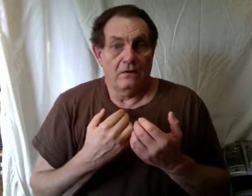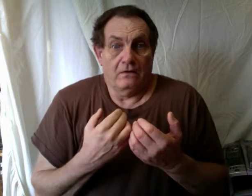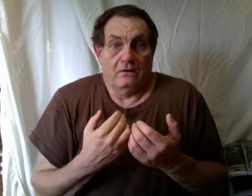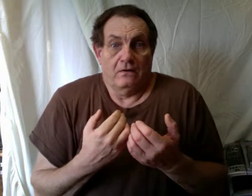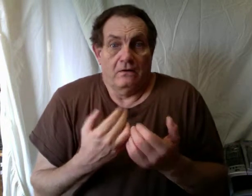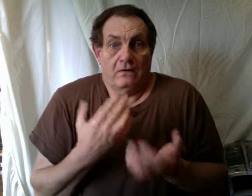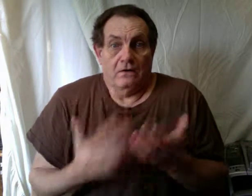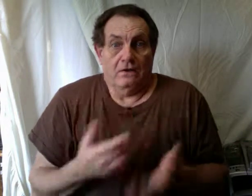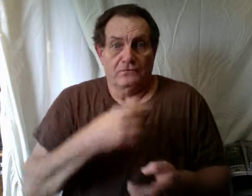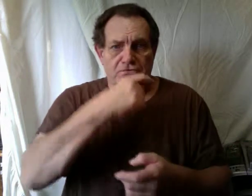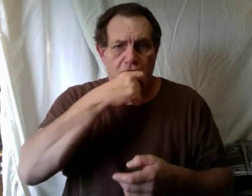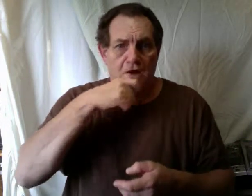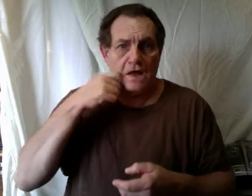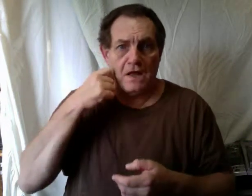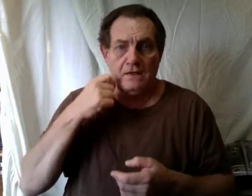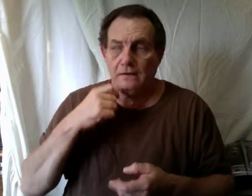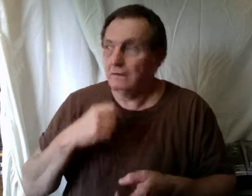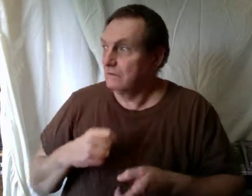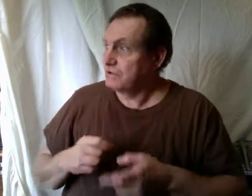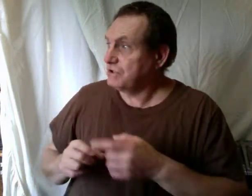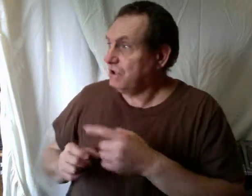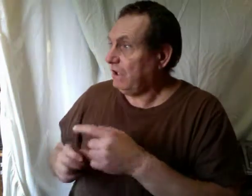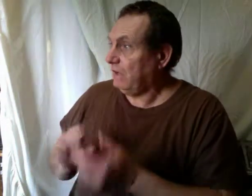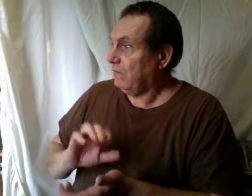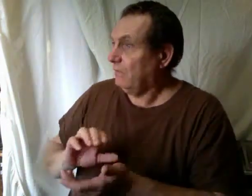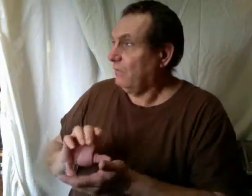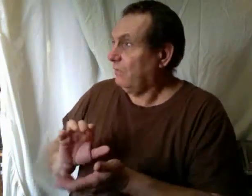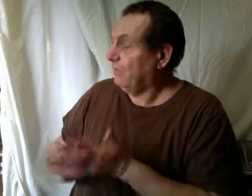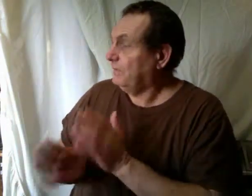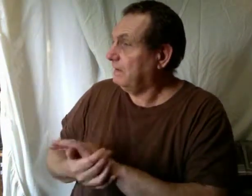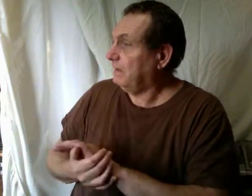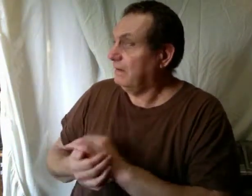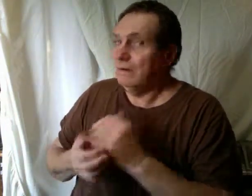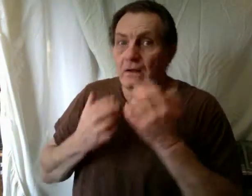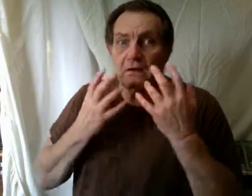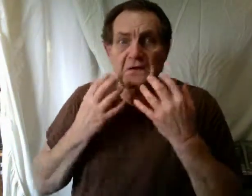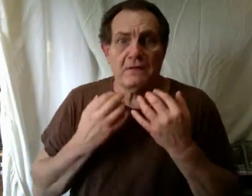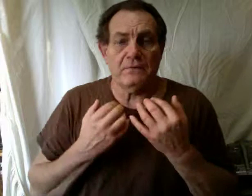If it's dry, she will be unhappy.